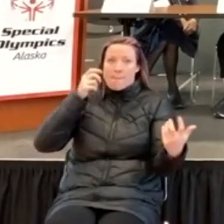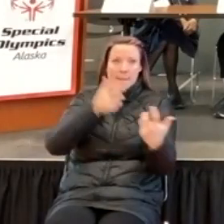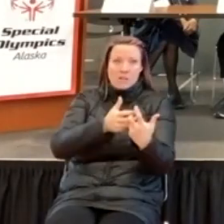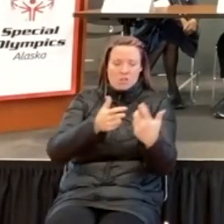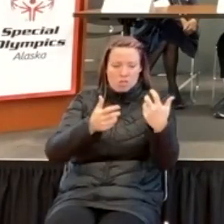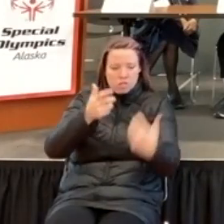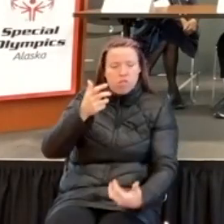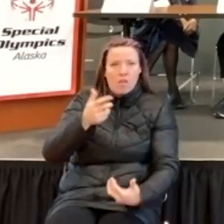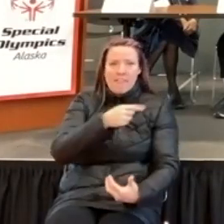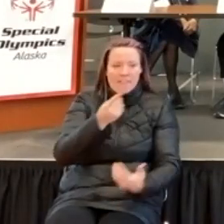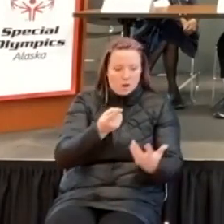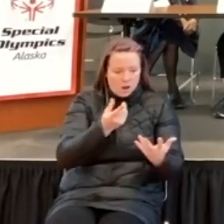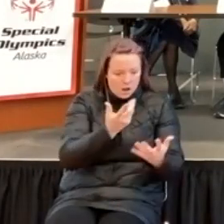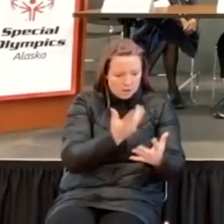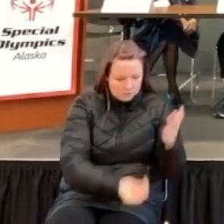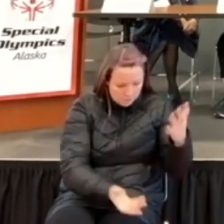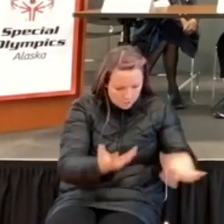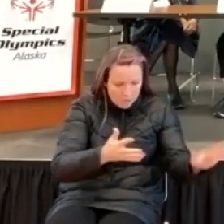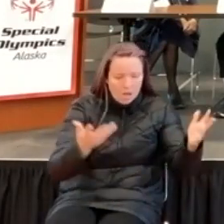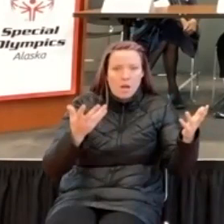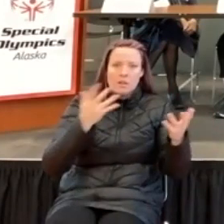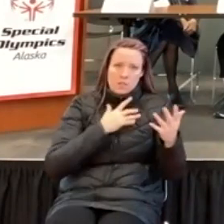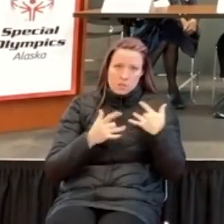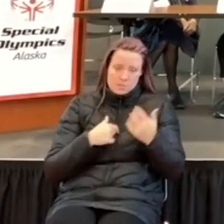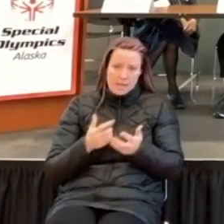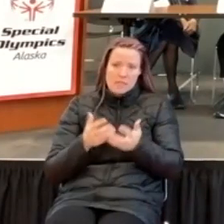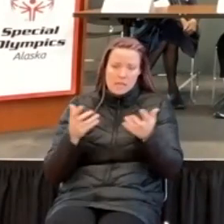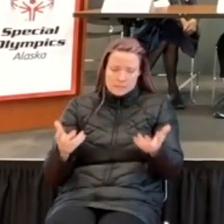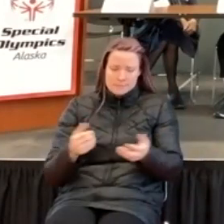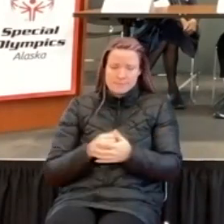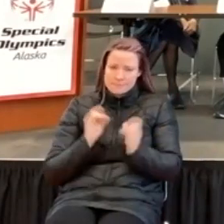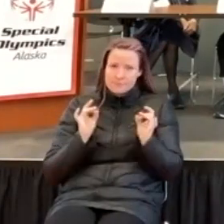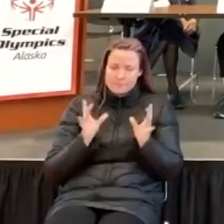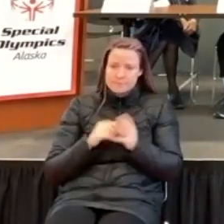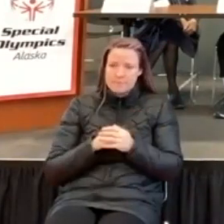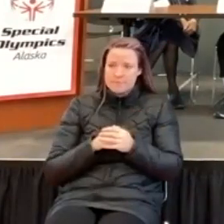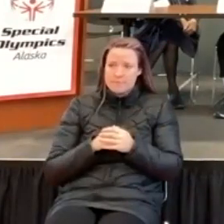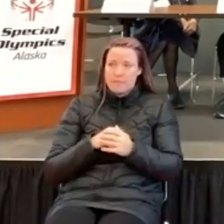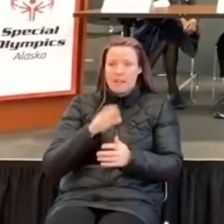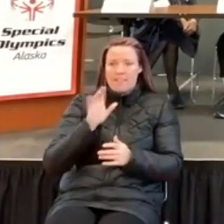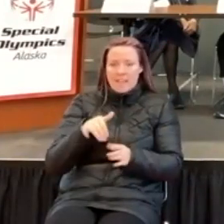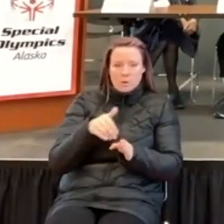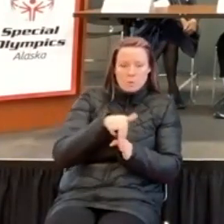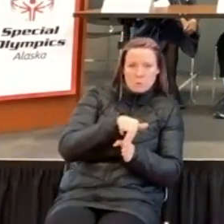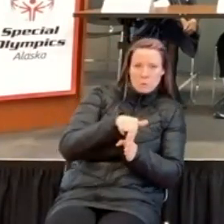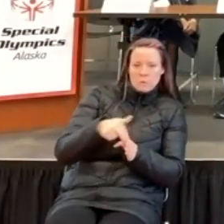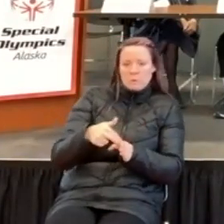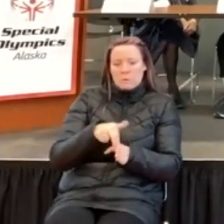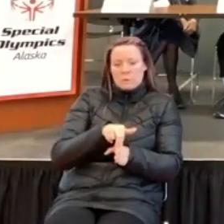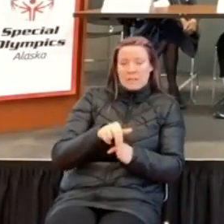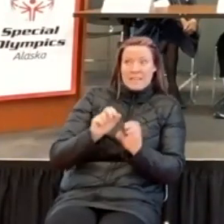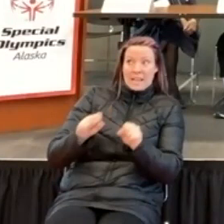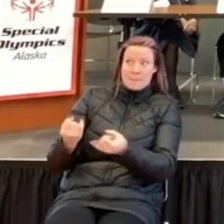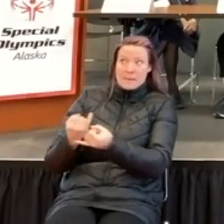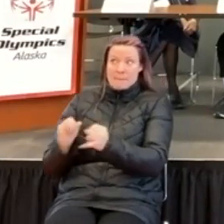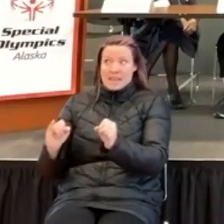they are falling through the cracks. And it concerns me greatly because they're skating that edge of being able to be